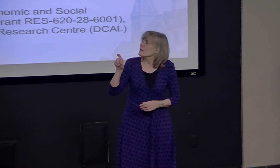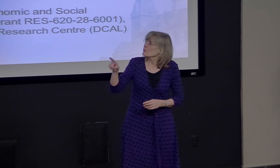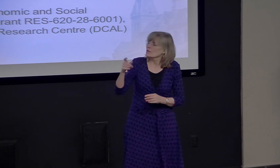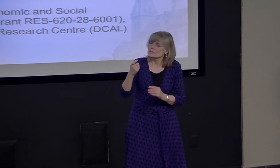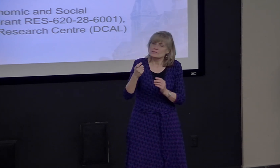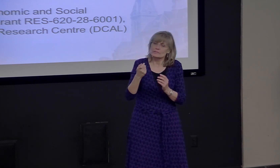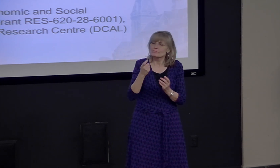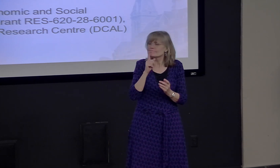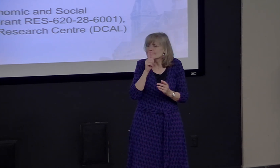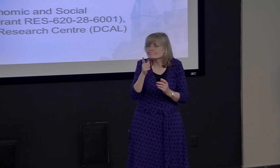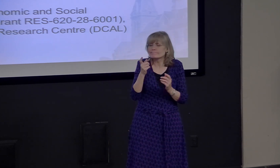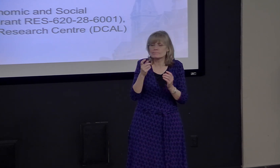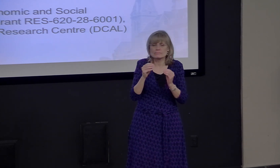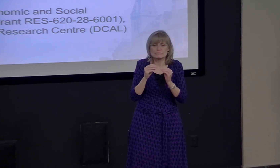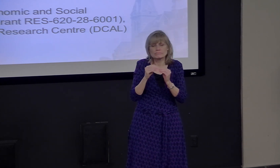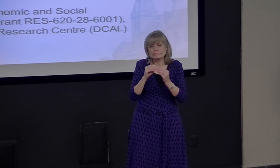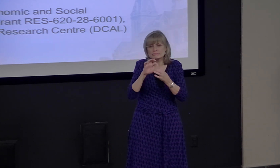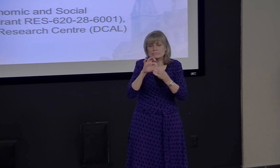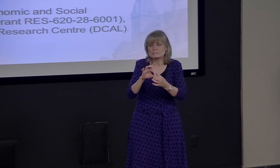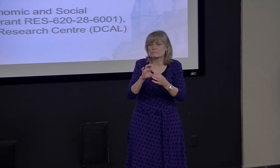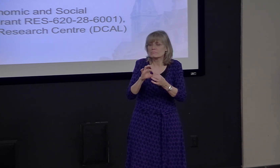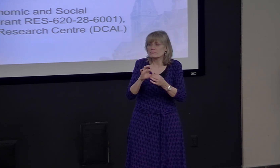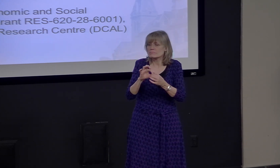more later. Anyhow,